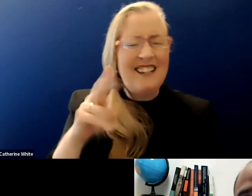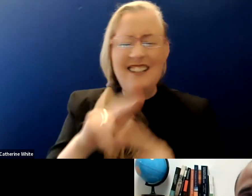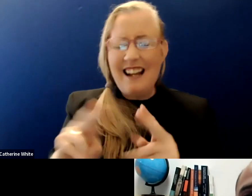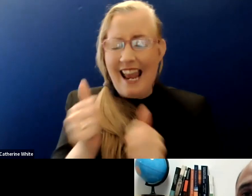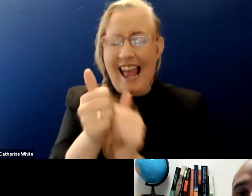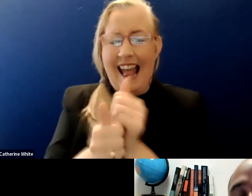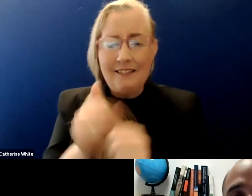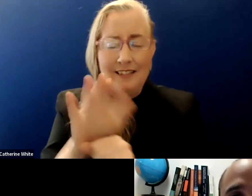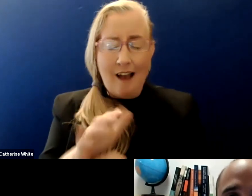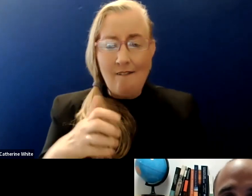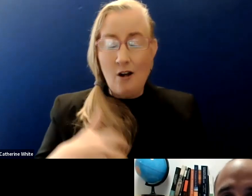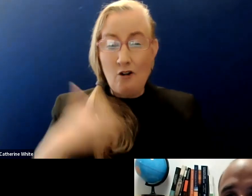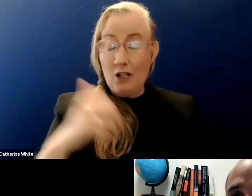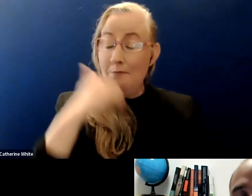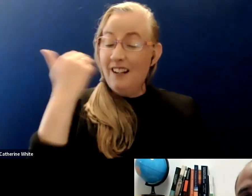aggression because it's not